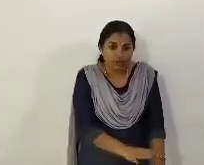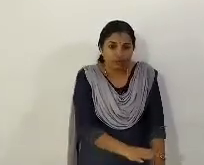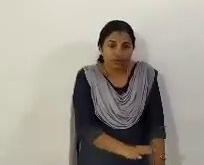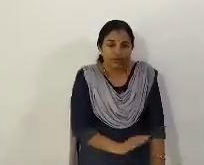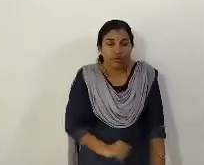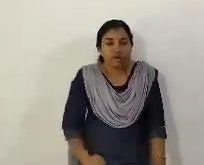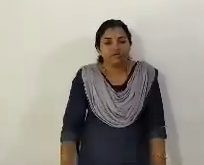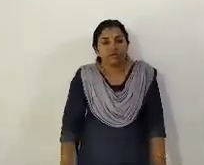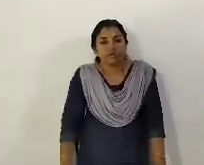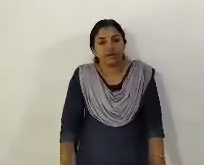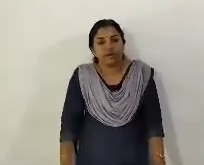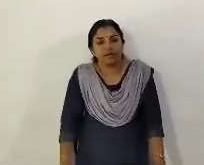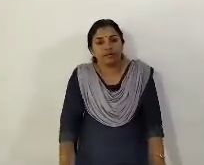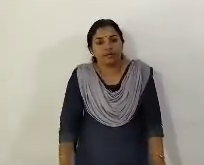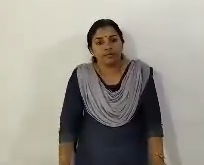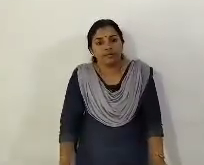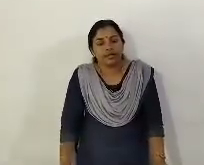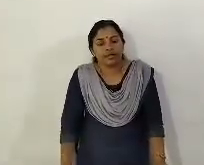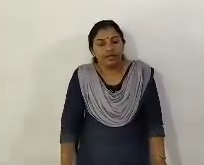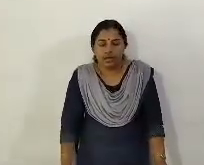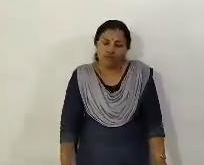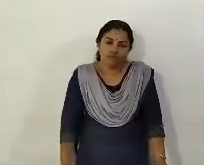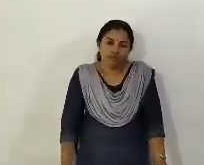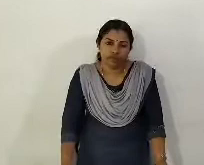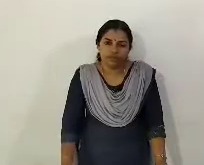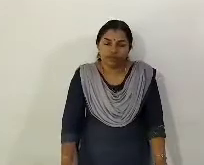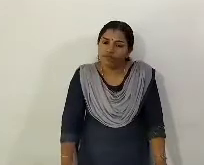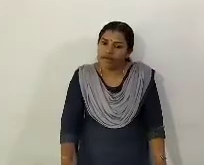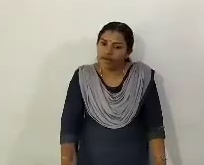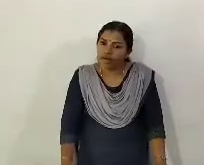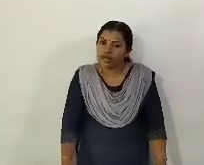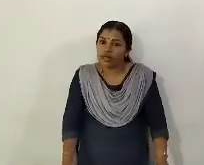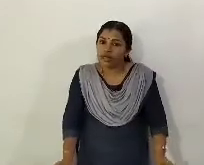to raster file? Yes, sure. We can